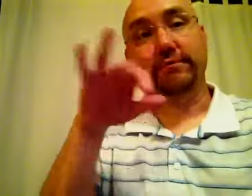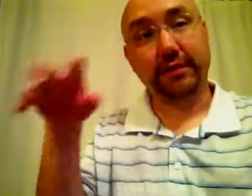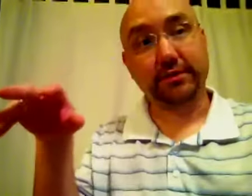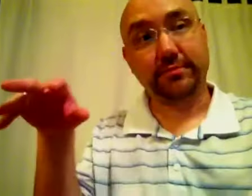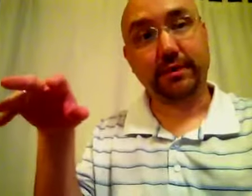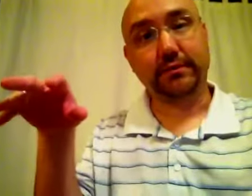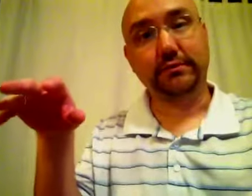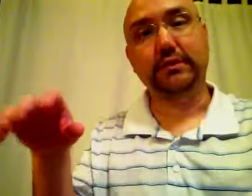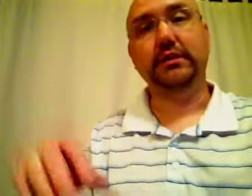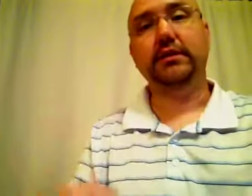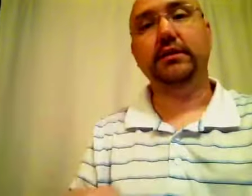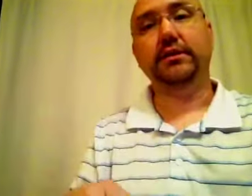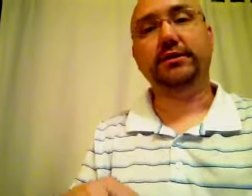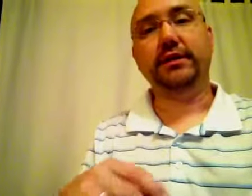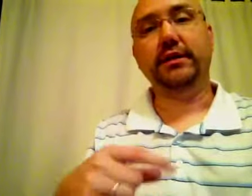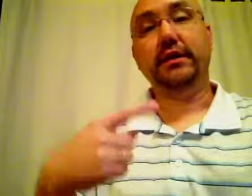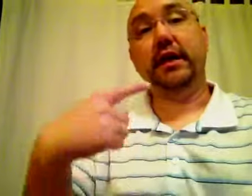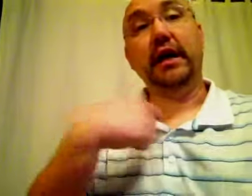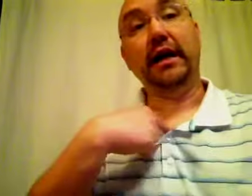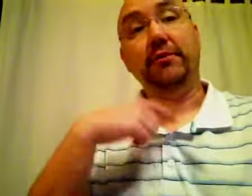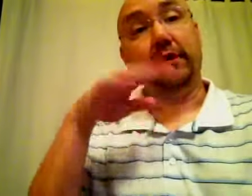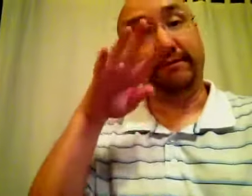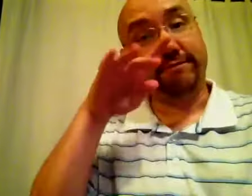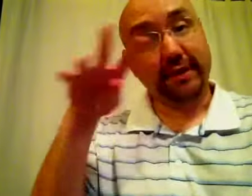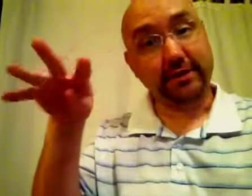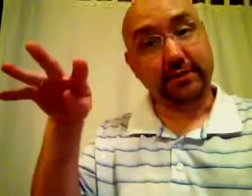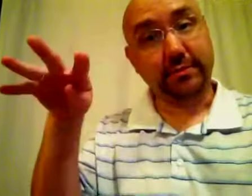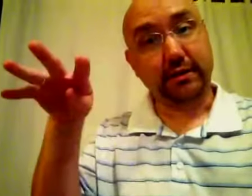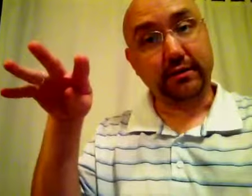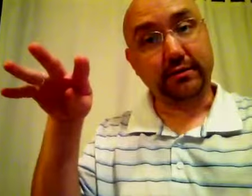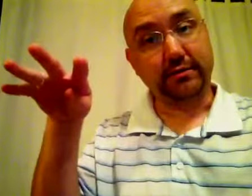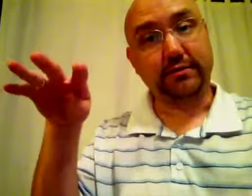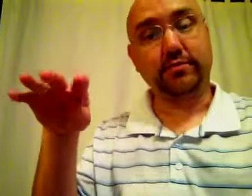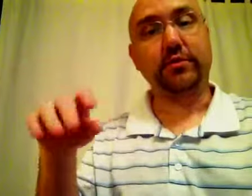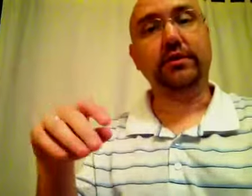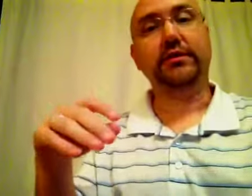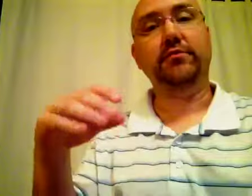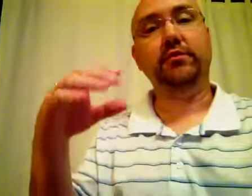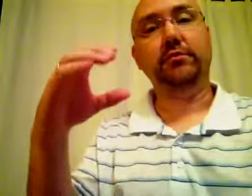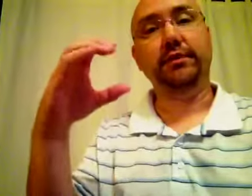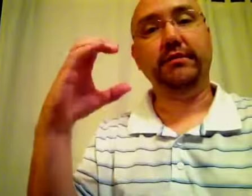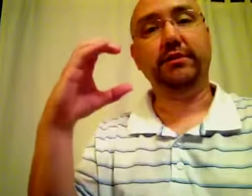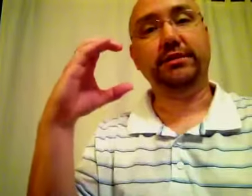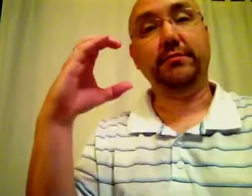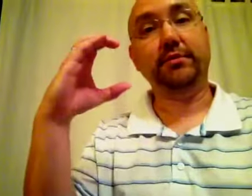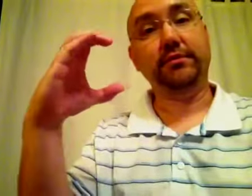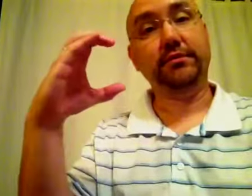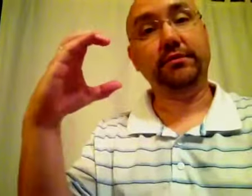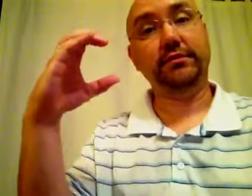finger spell, you could say, I'm going to finger spell the word. And the word would be, for example,